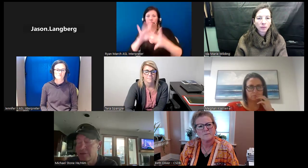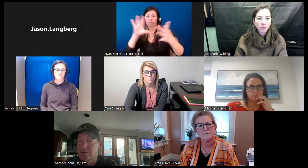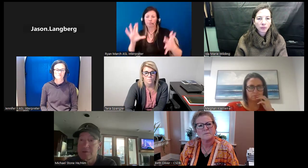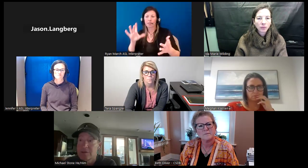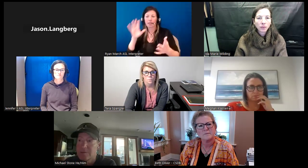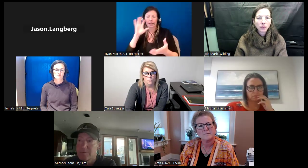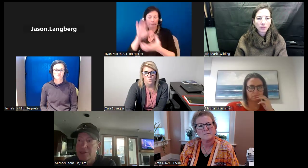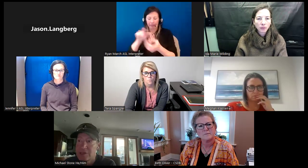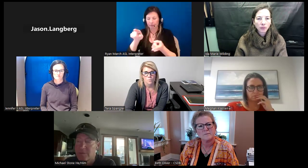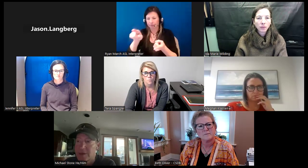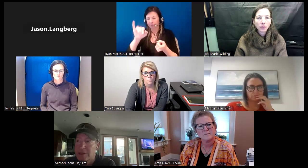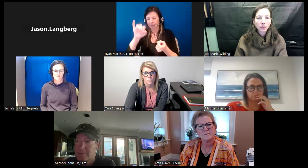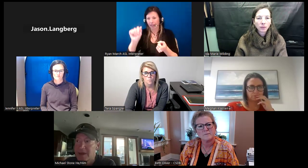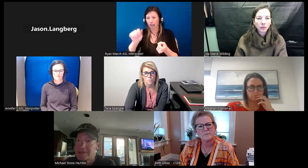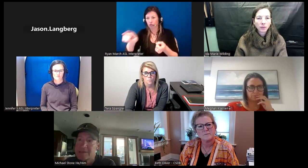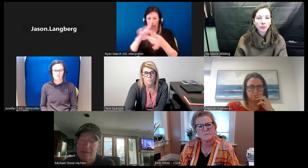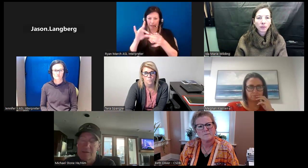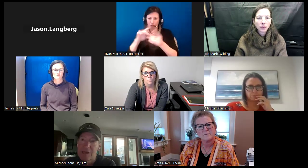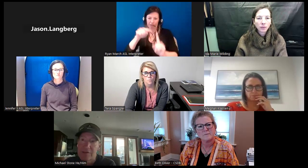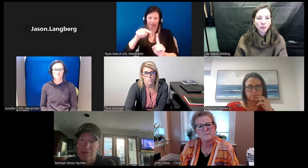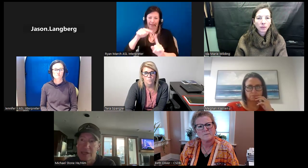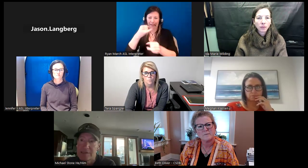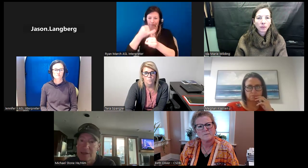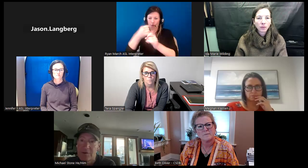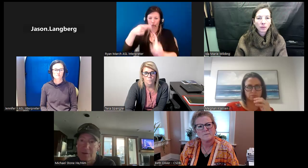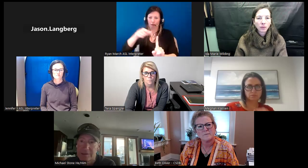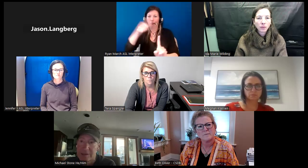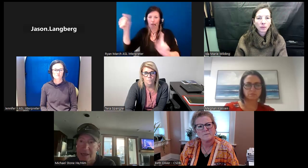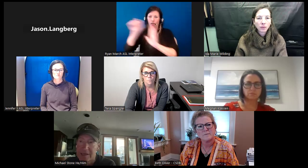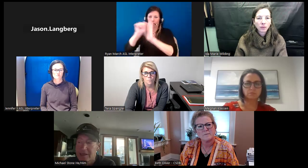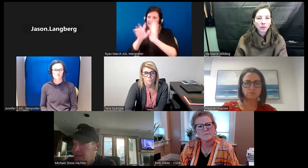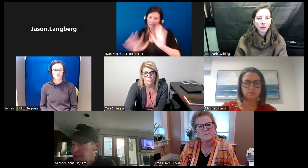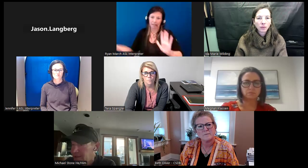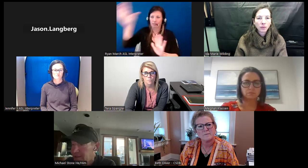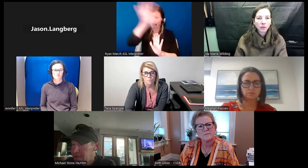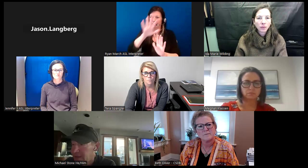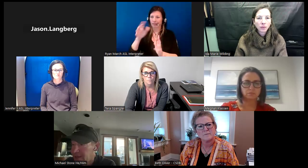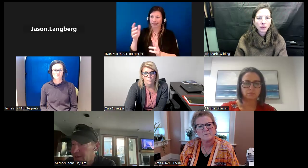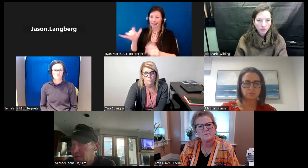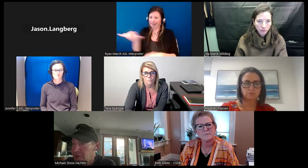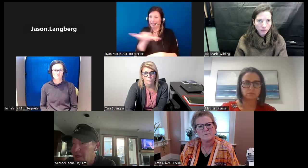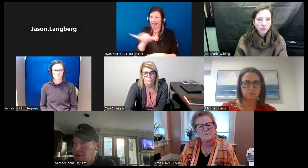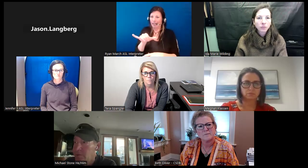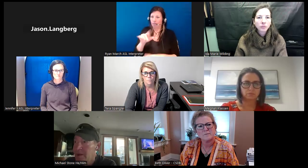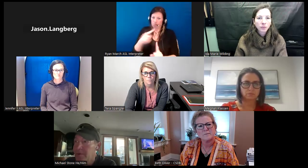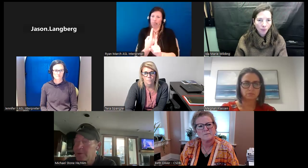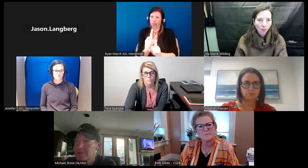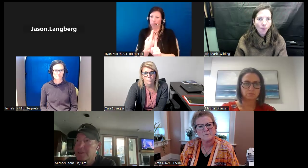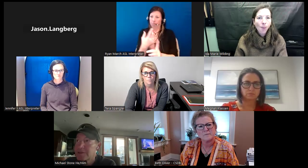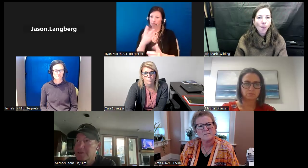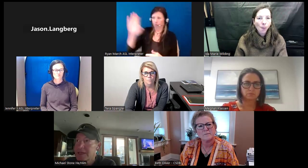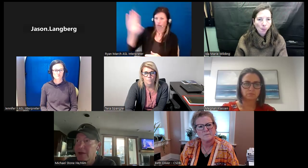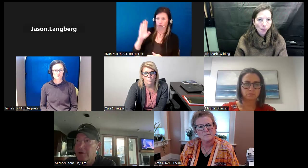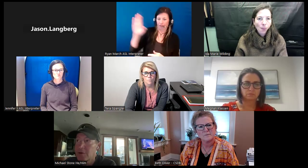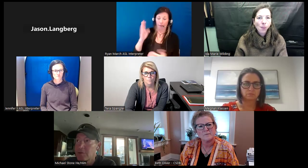Ida, your mention of Maryland, my guess is there's other states that fall into that category. We might be able